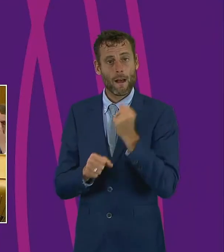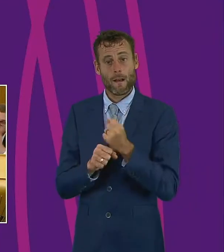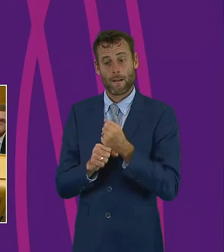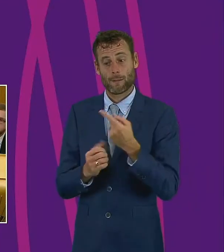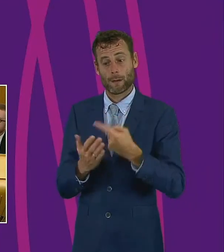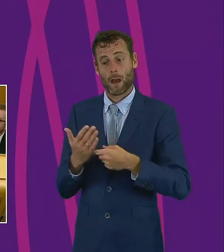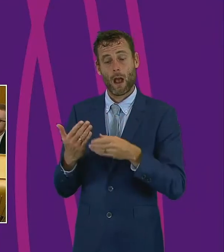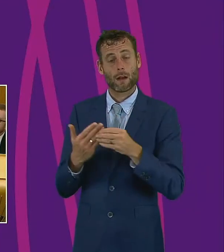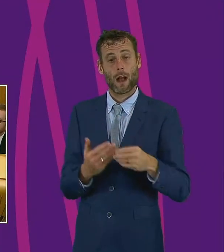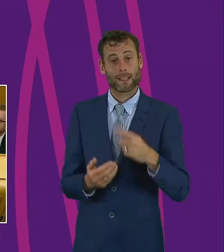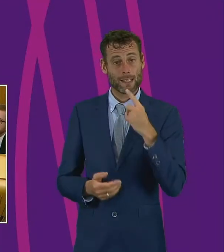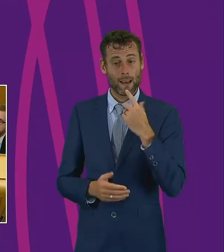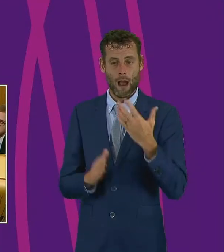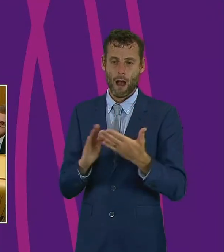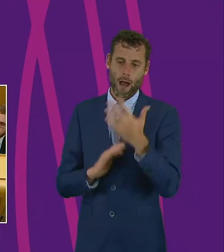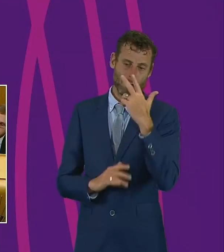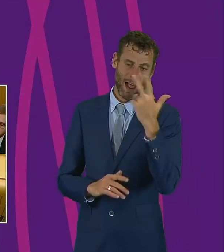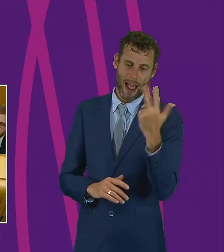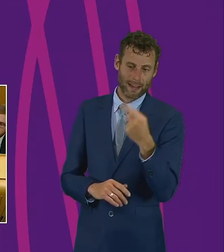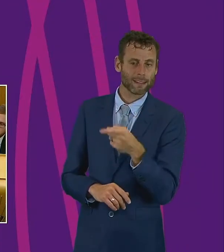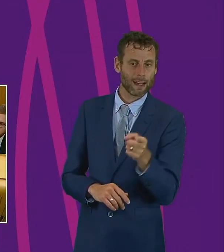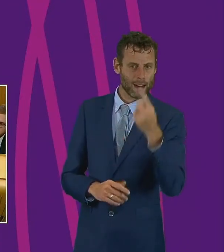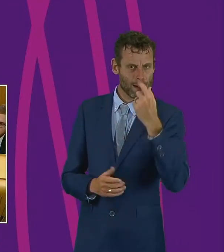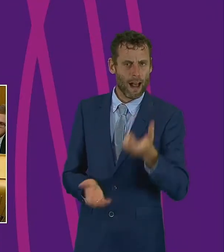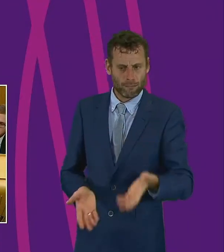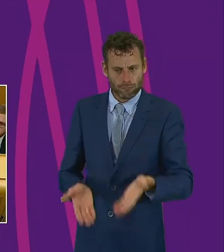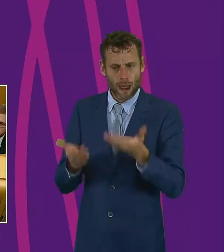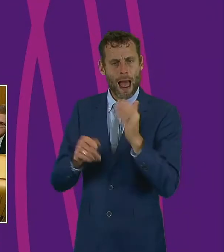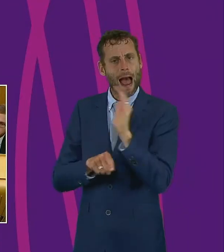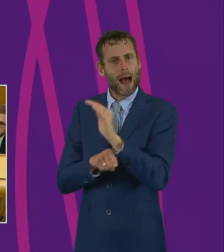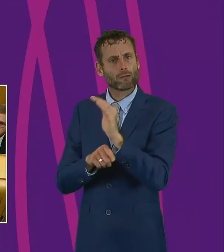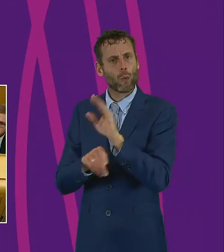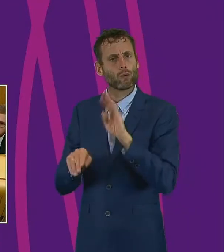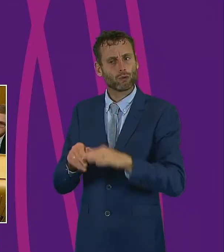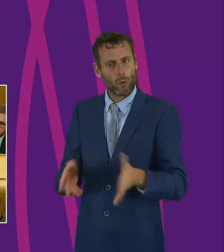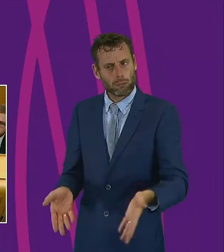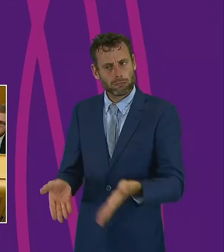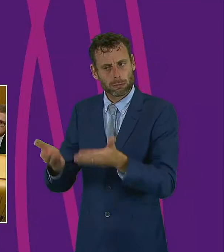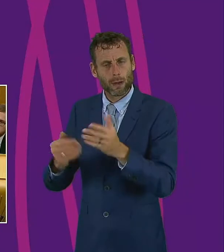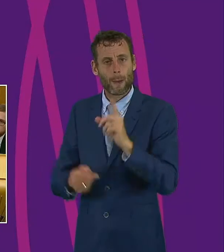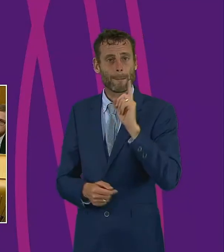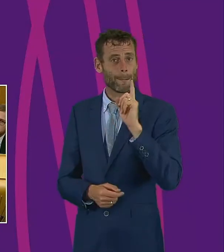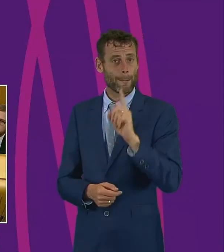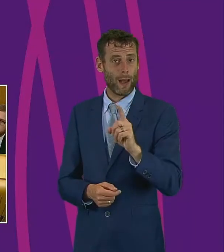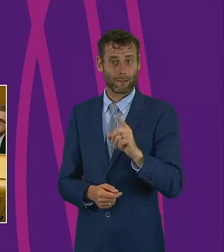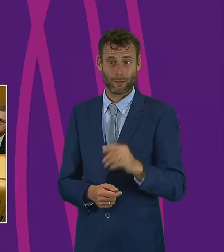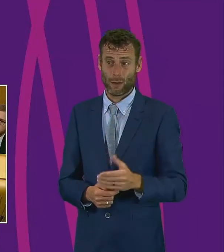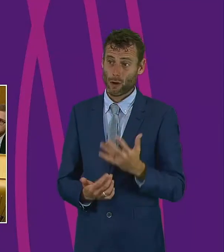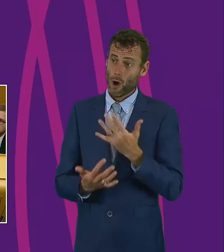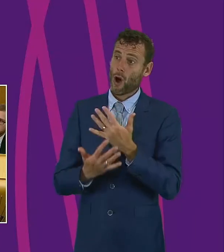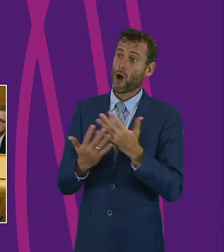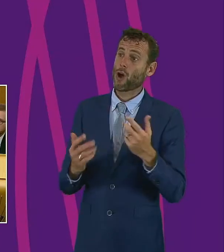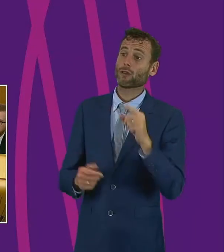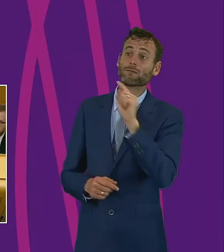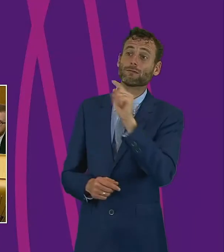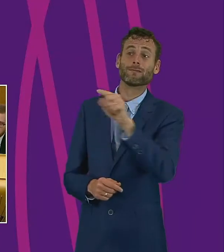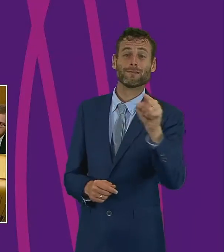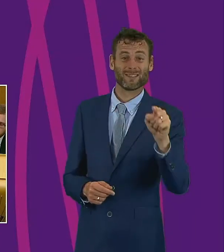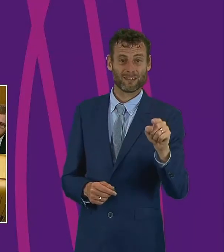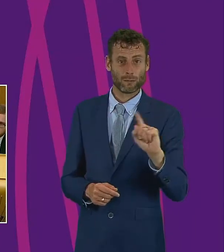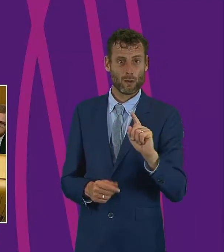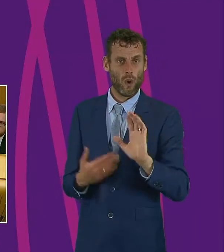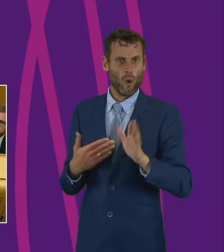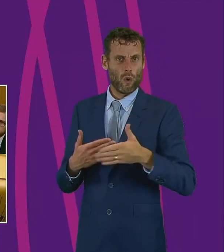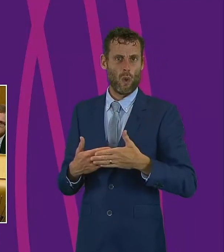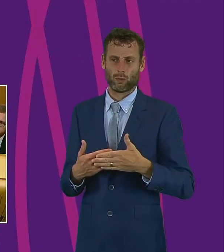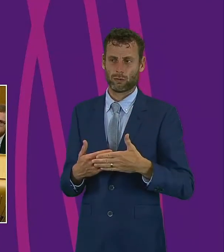under 18s are able to play sport in an outdoor area, yet so many public facilities still remain closed. What